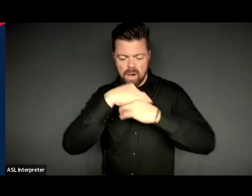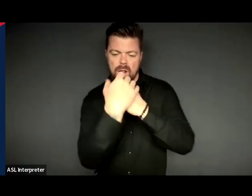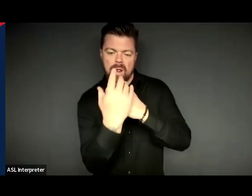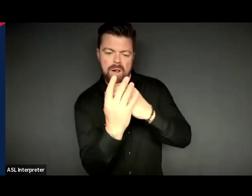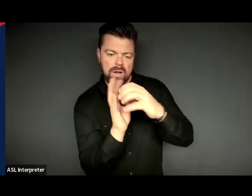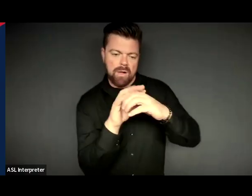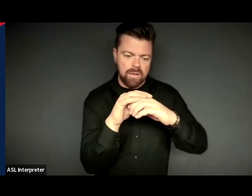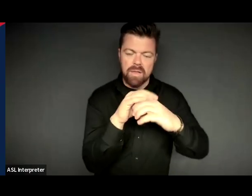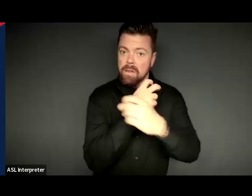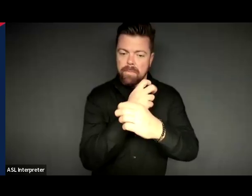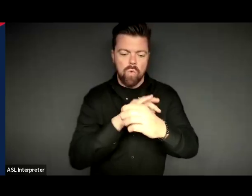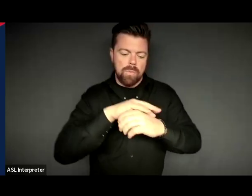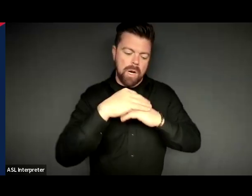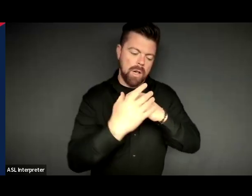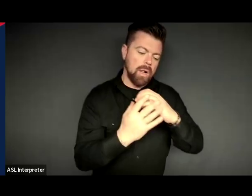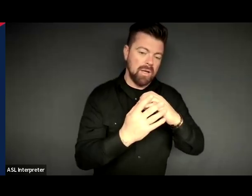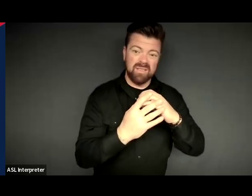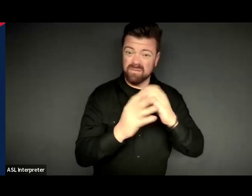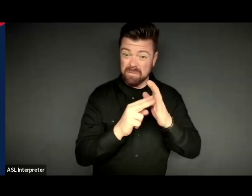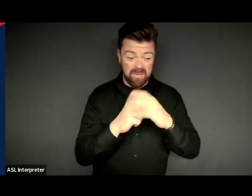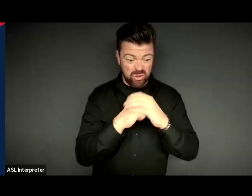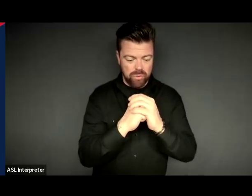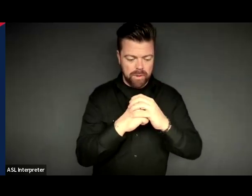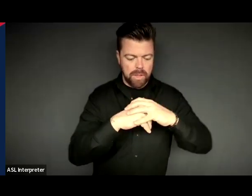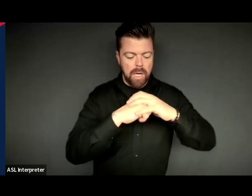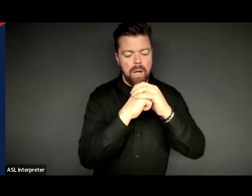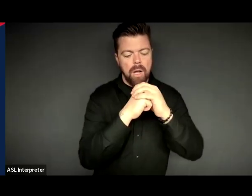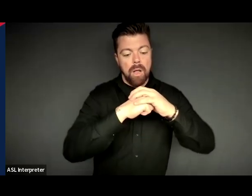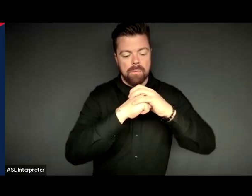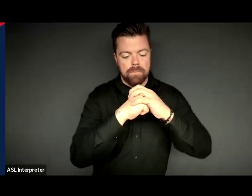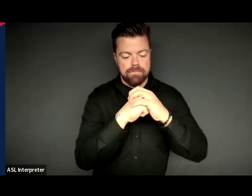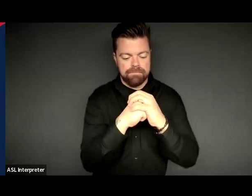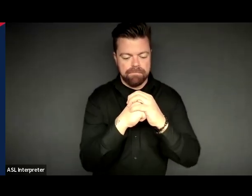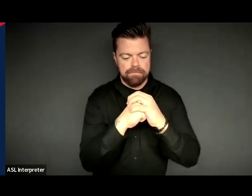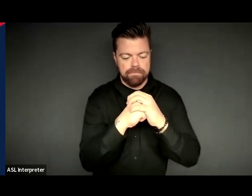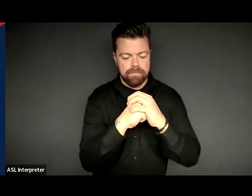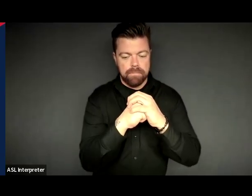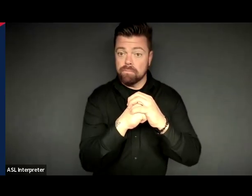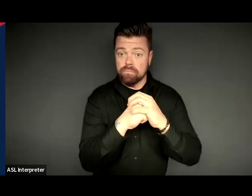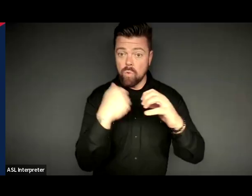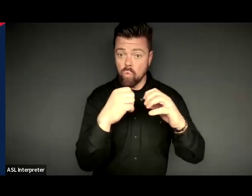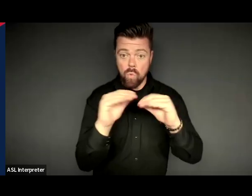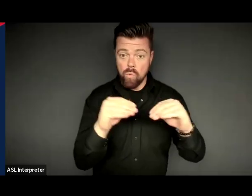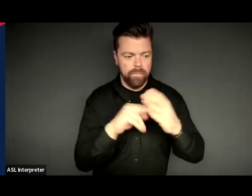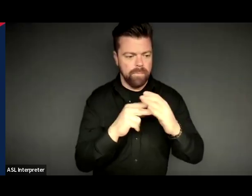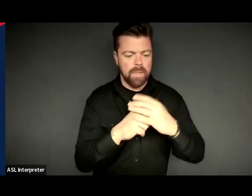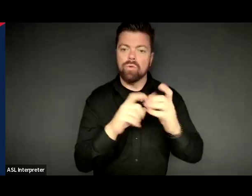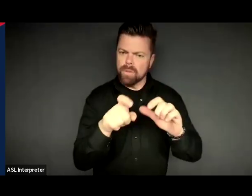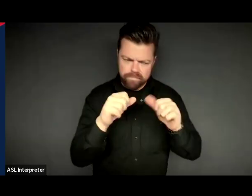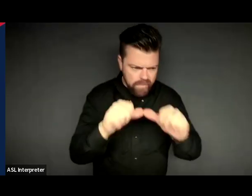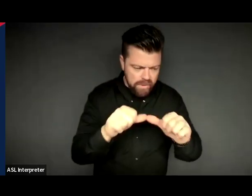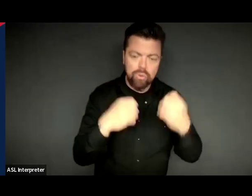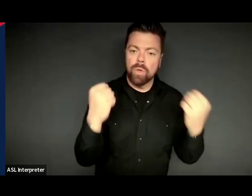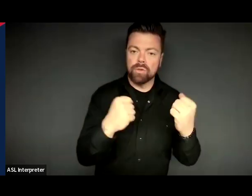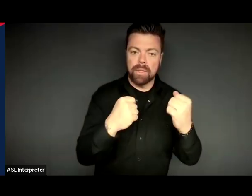So your joints won't move. That's why you've got to keep exercising. It helps prevent that from forming.